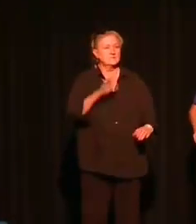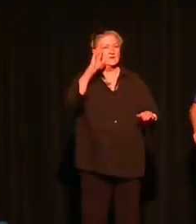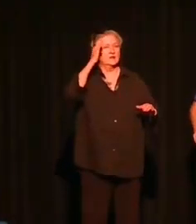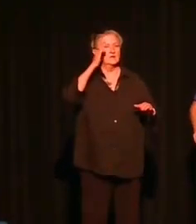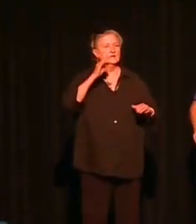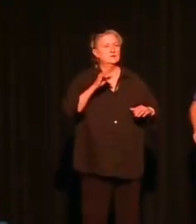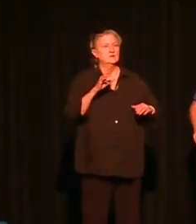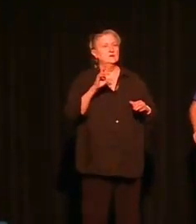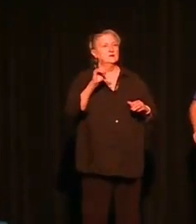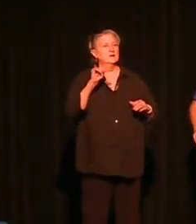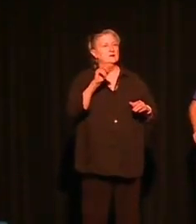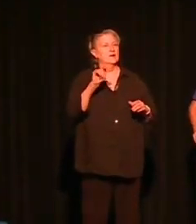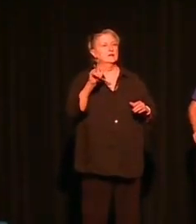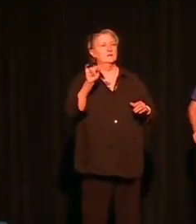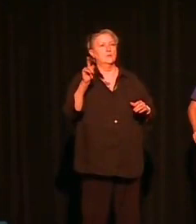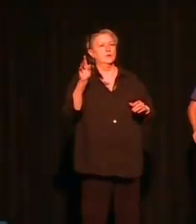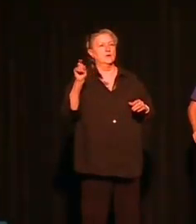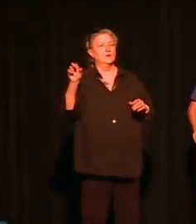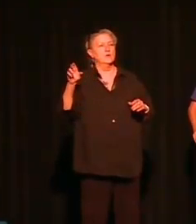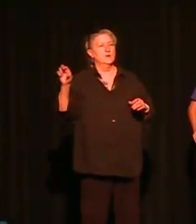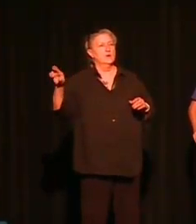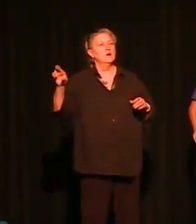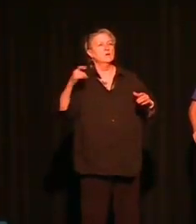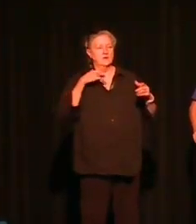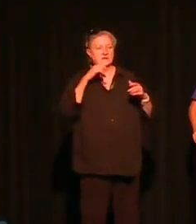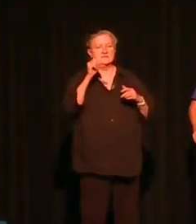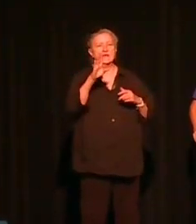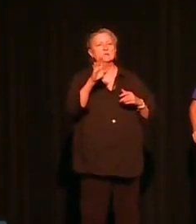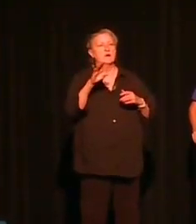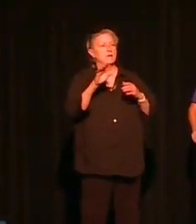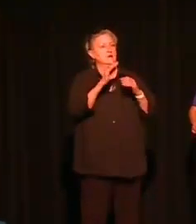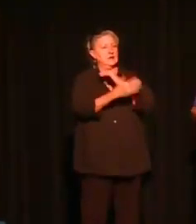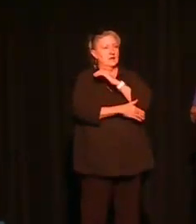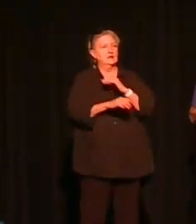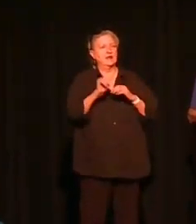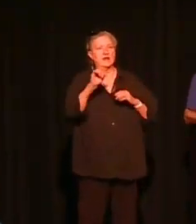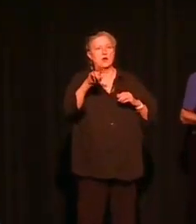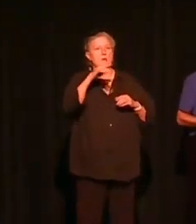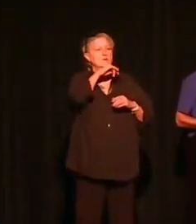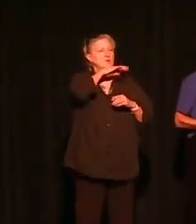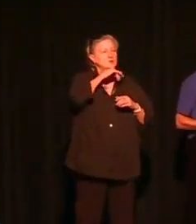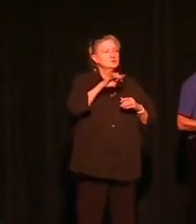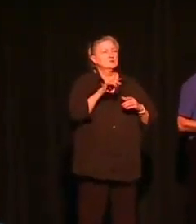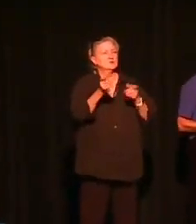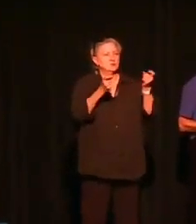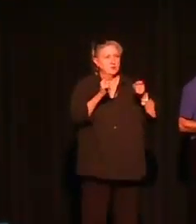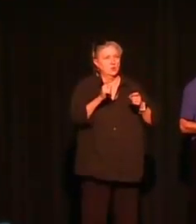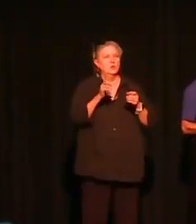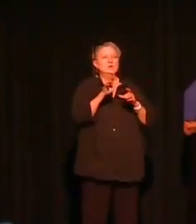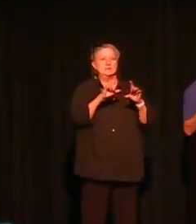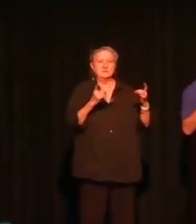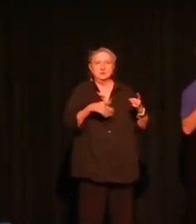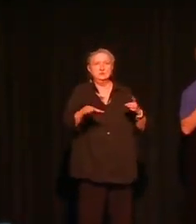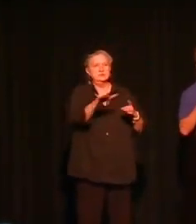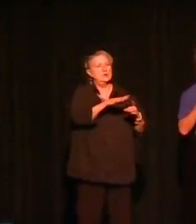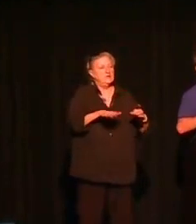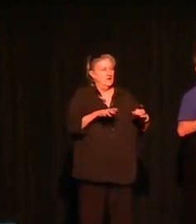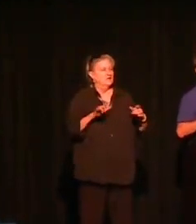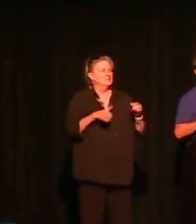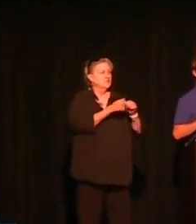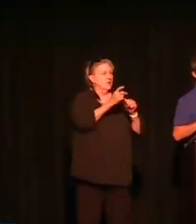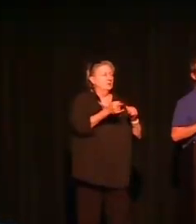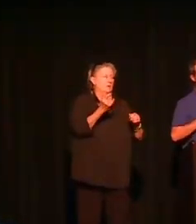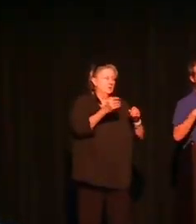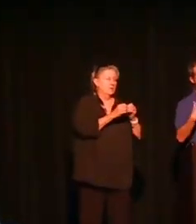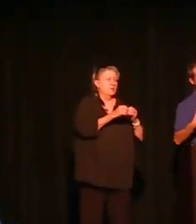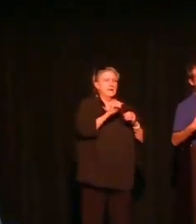Hello, I'm Ben Ellenberger with the Santa Barbara County Air Pollution Control District. I'll just follow up with a little bit more about the